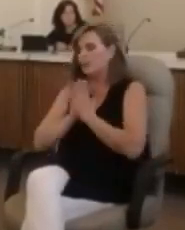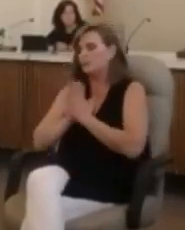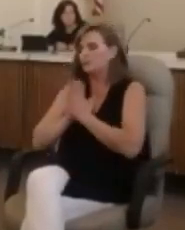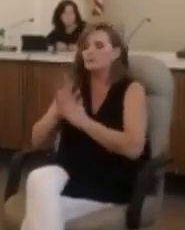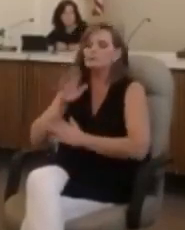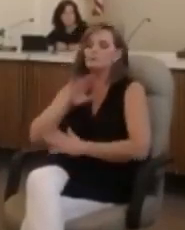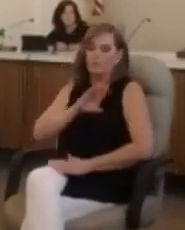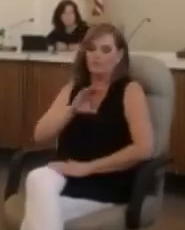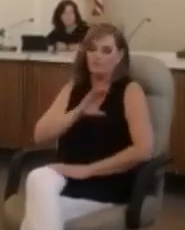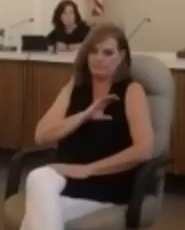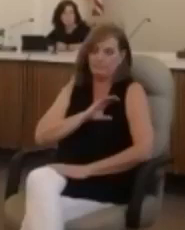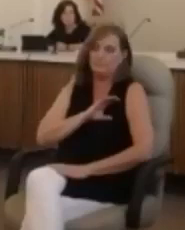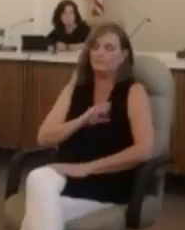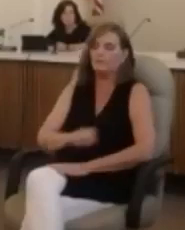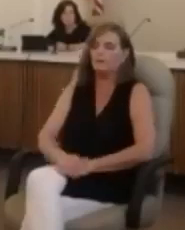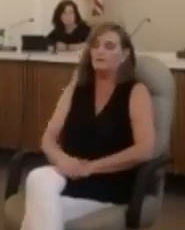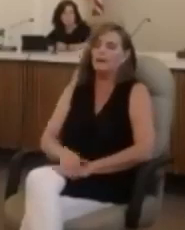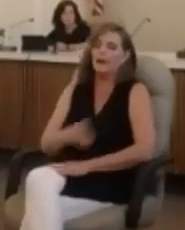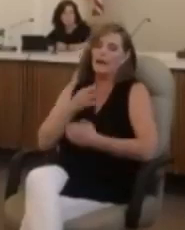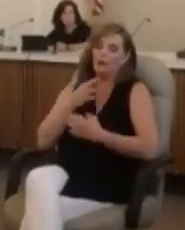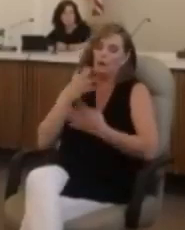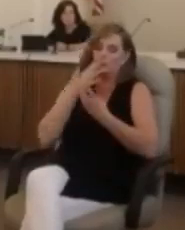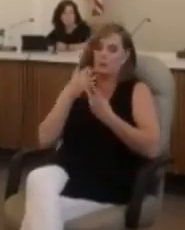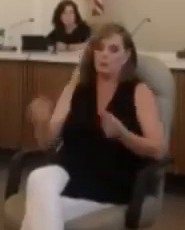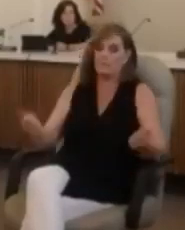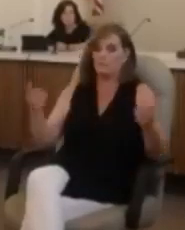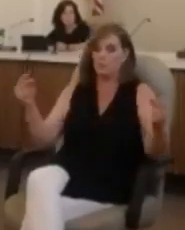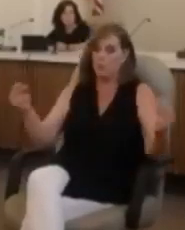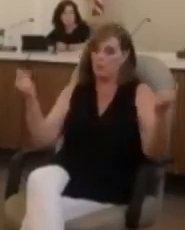that he's recovering okay.